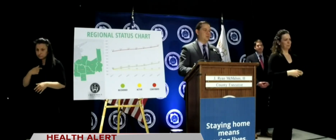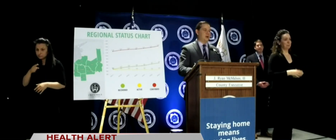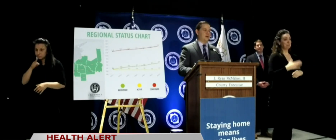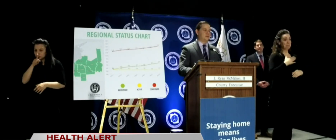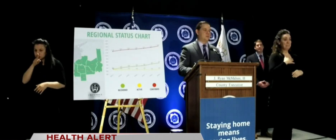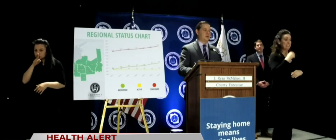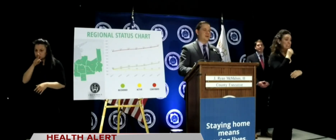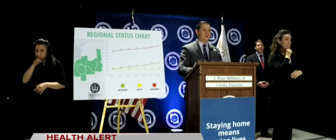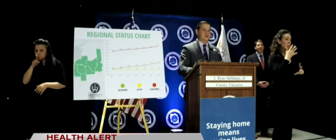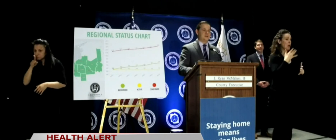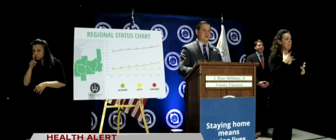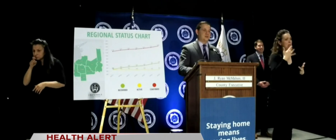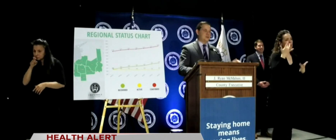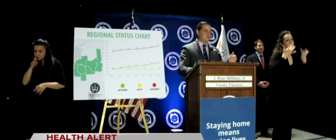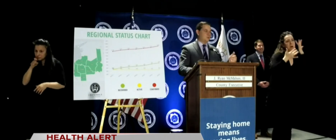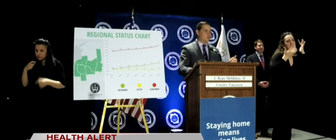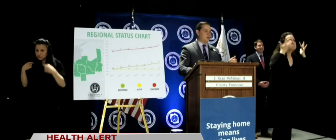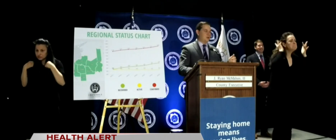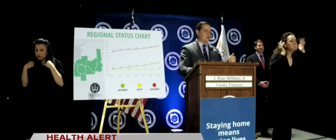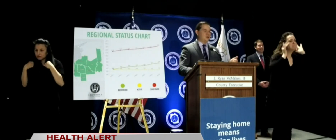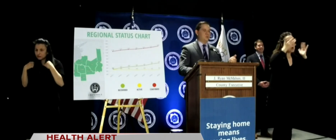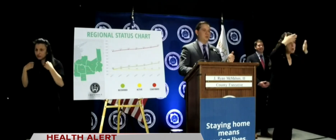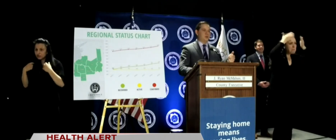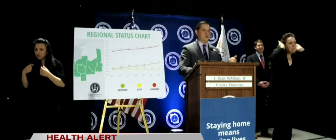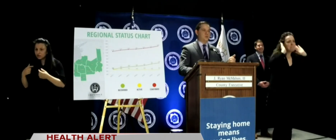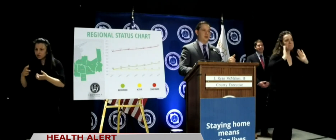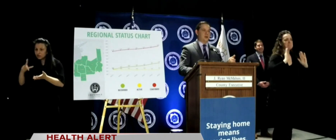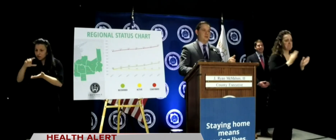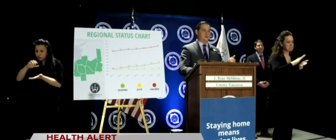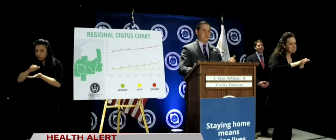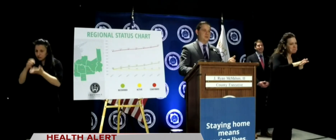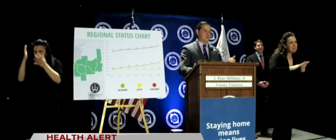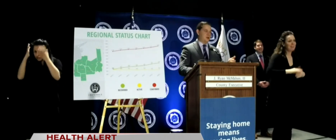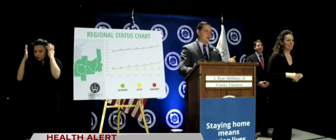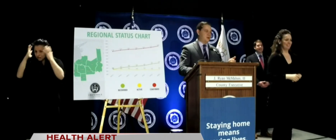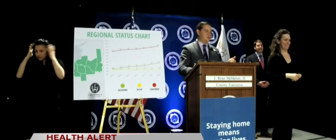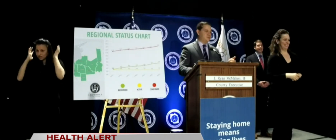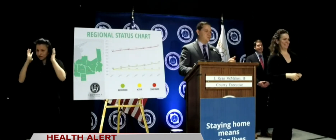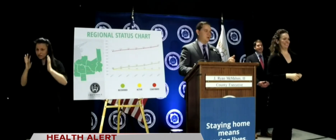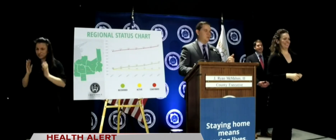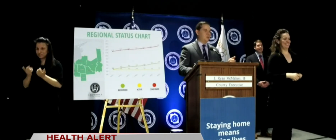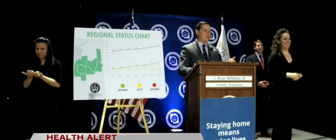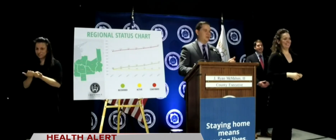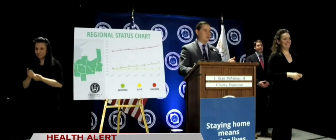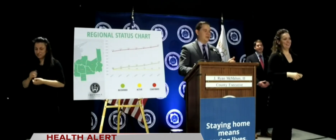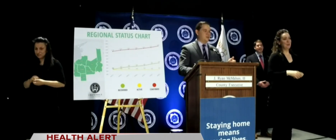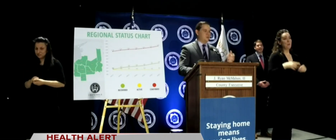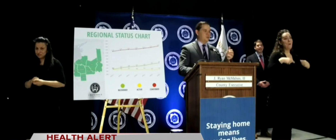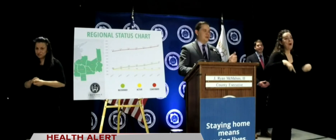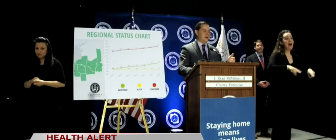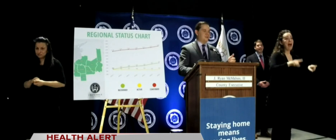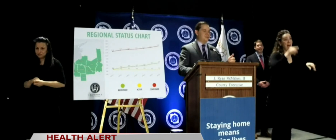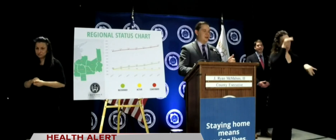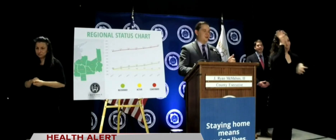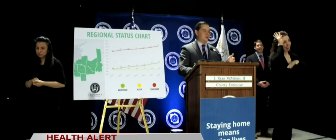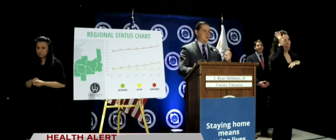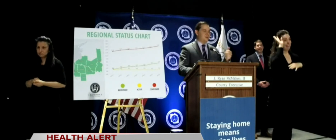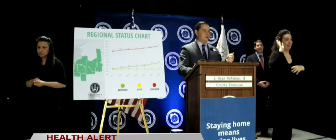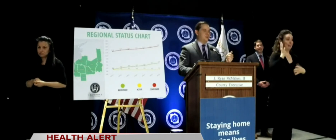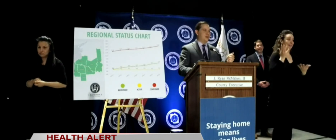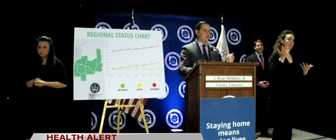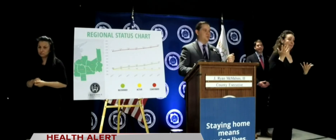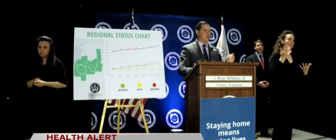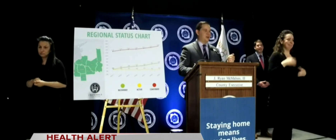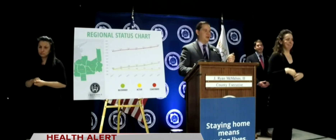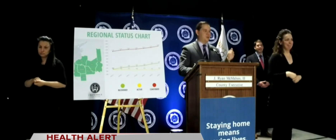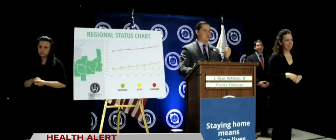hair product, but certainly a good way as your hair gets more unruly is when you get out of the shower, just load